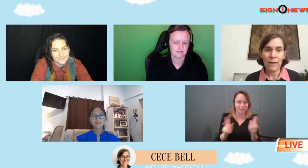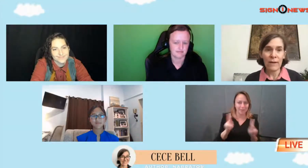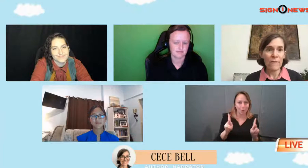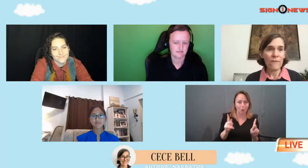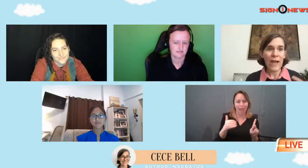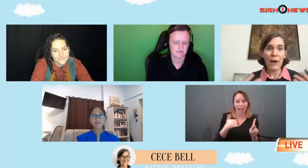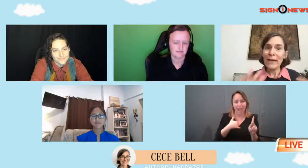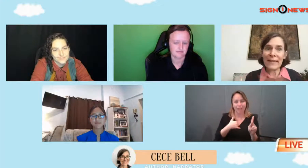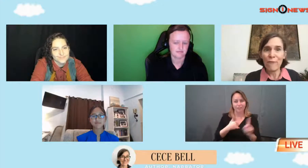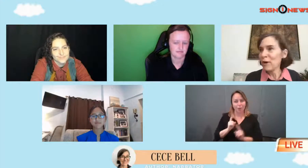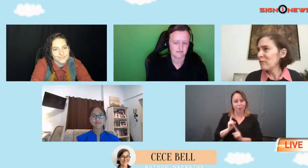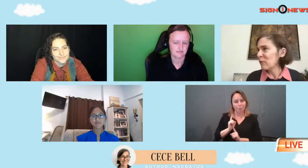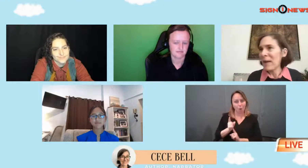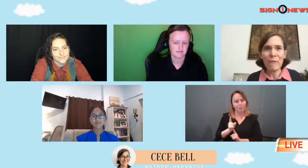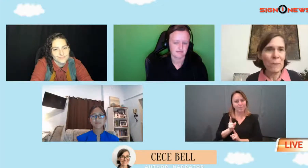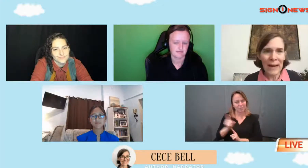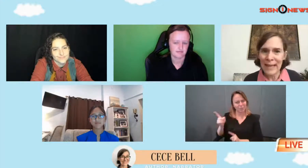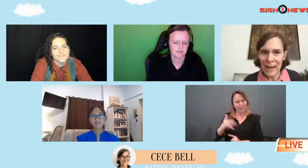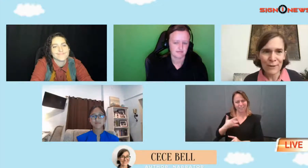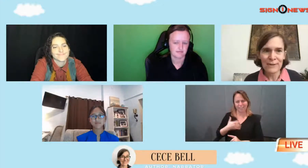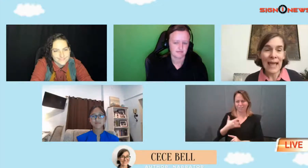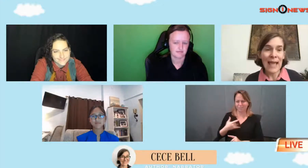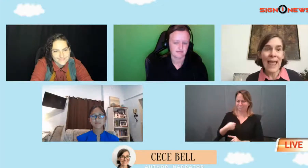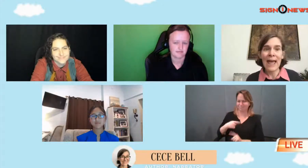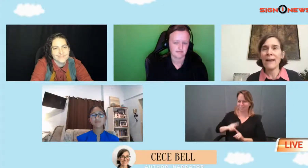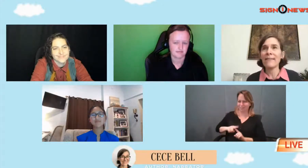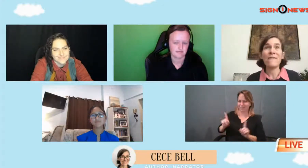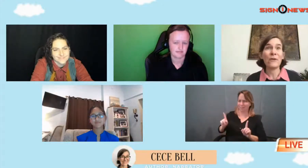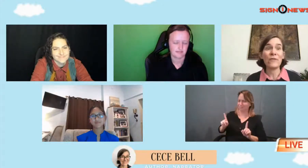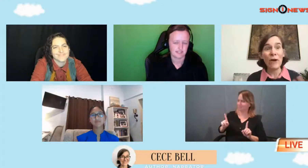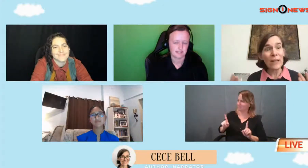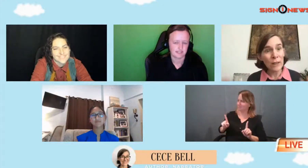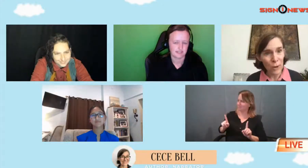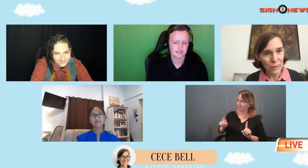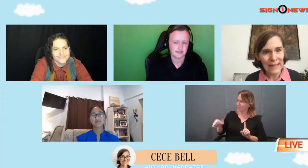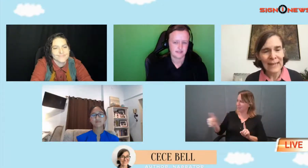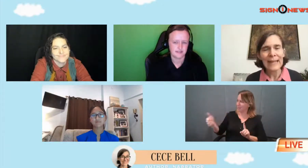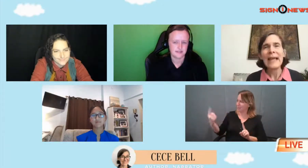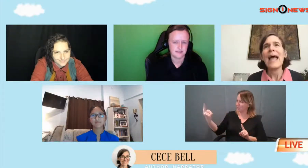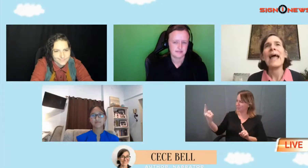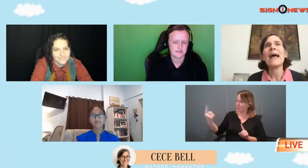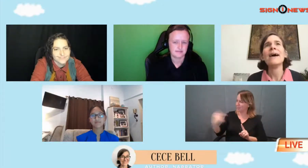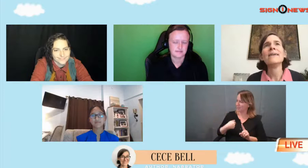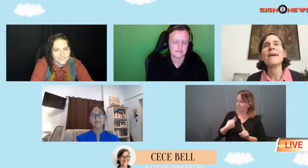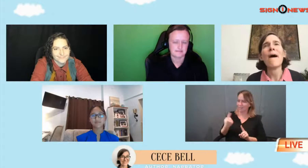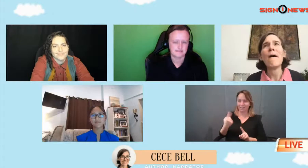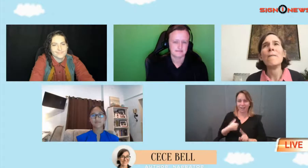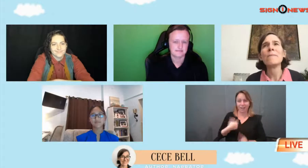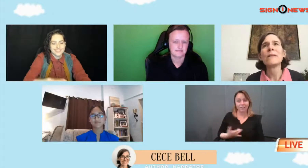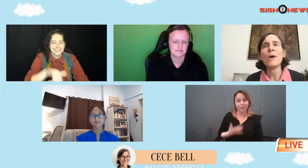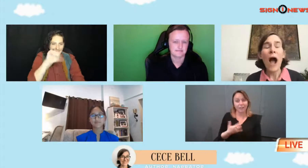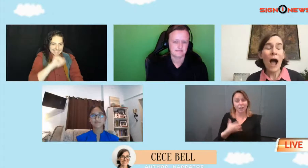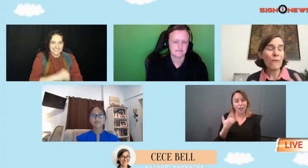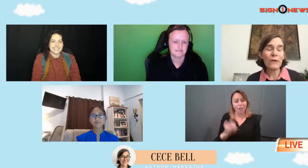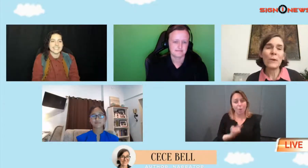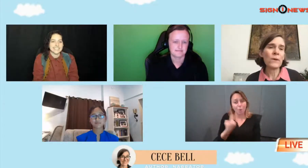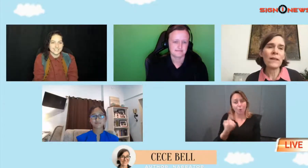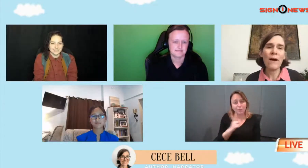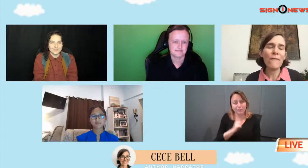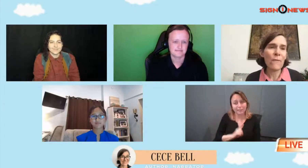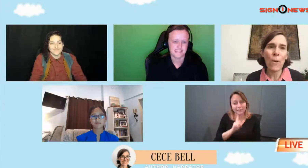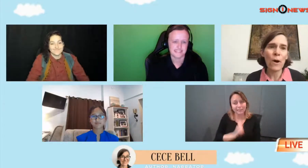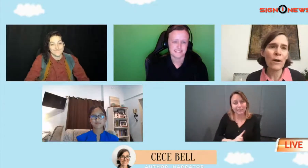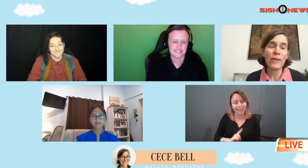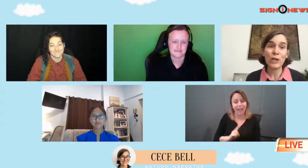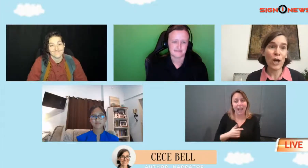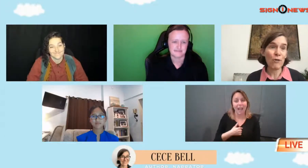feel very different from everybody else, and they feel very lonely. And I really would